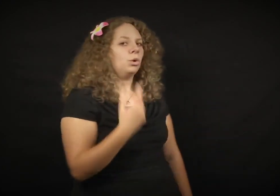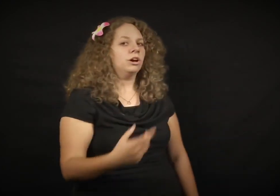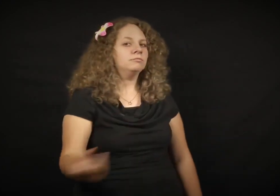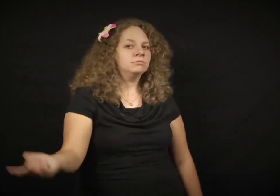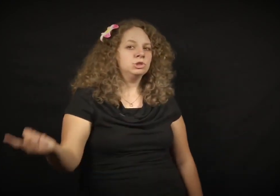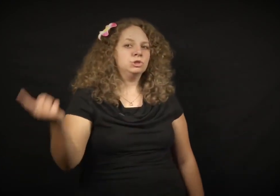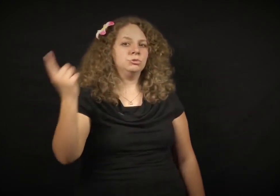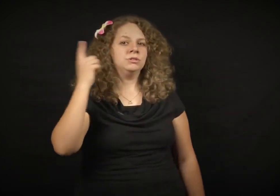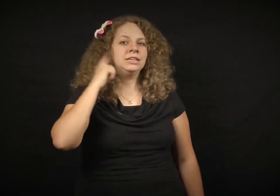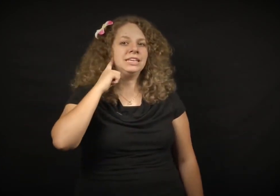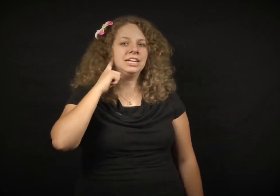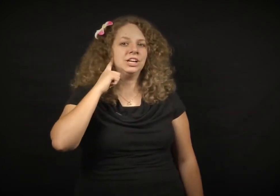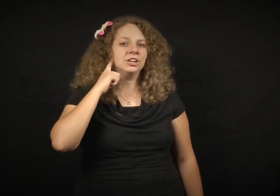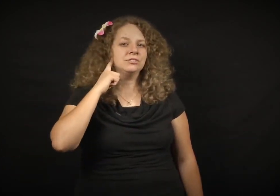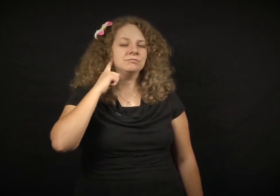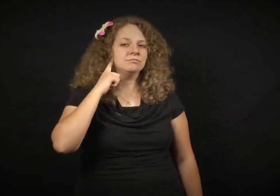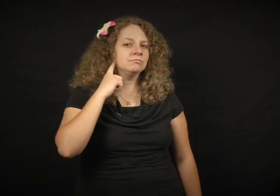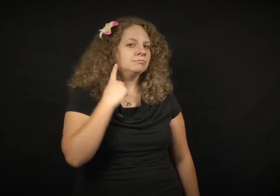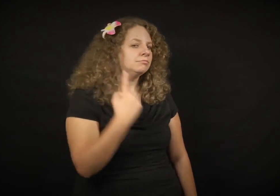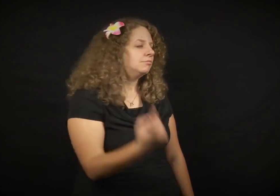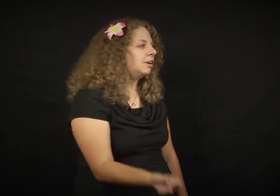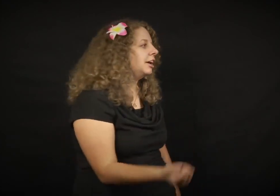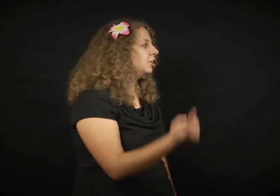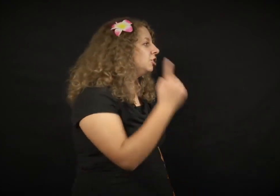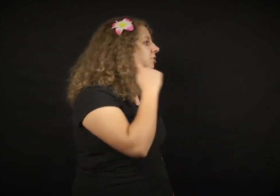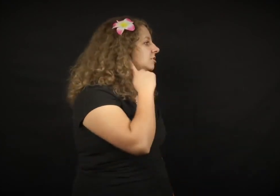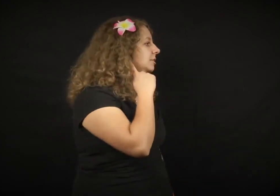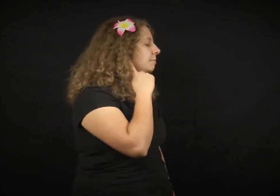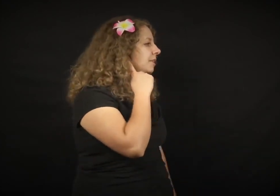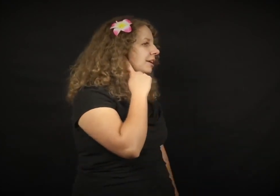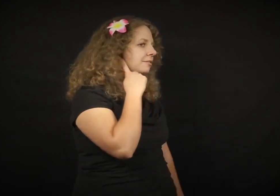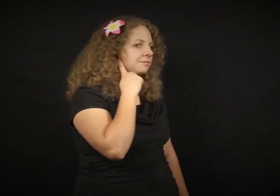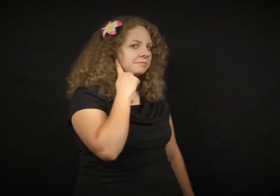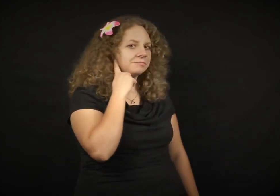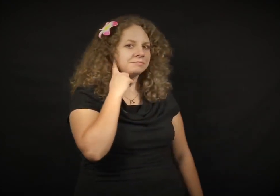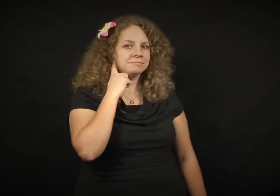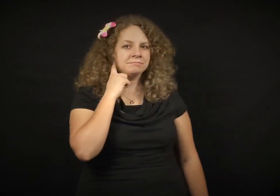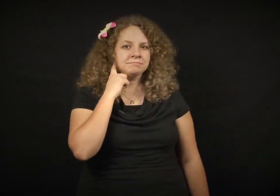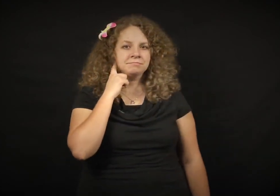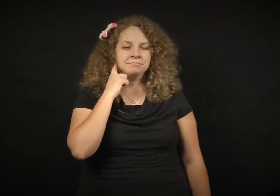or to hear. I heard something.